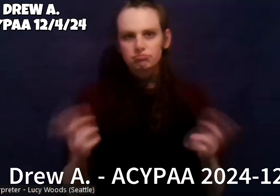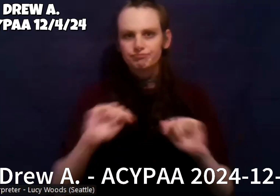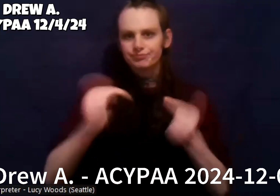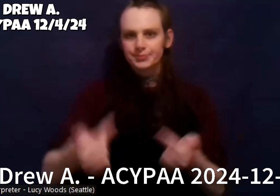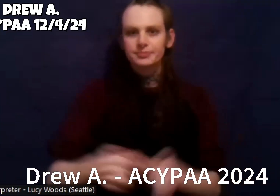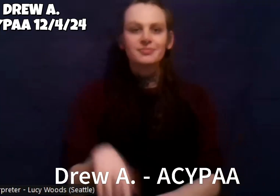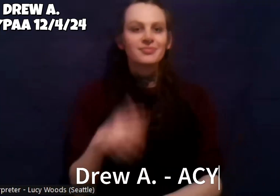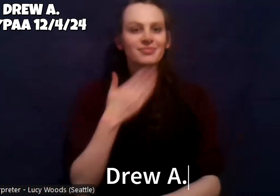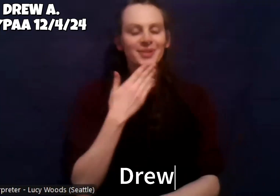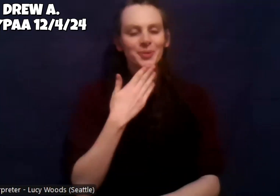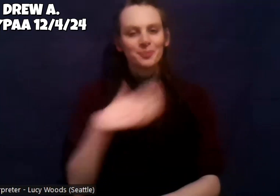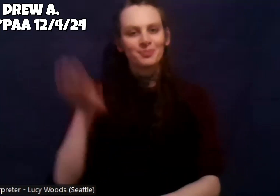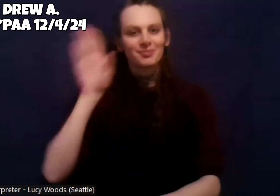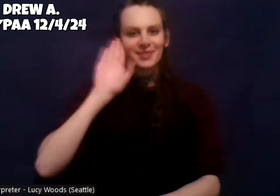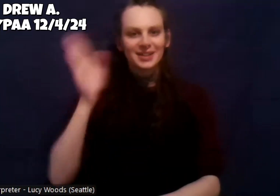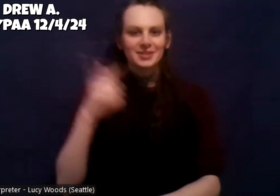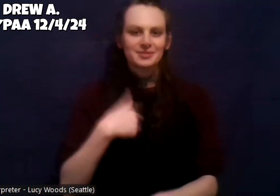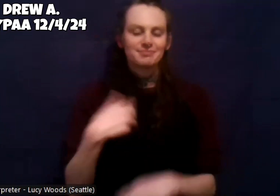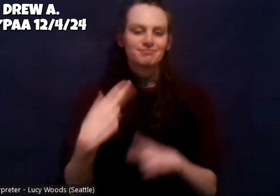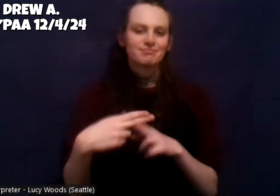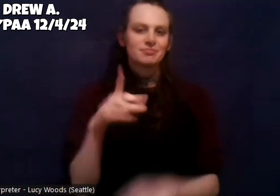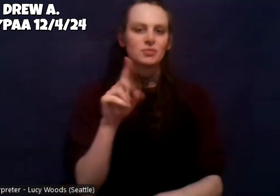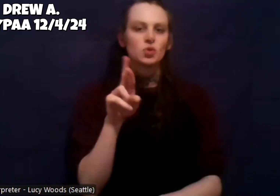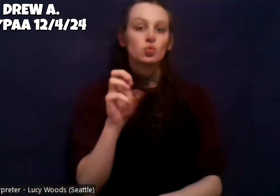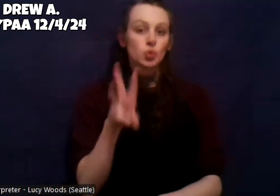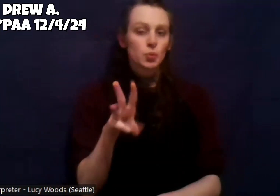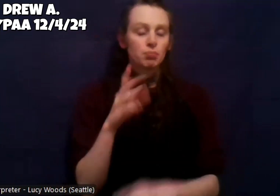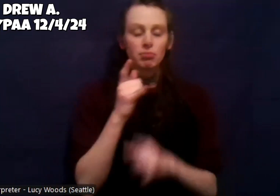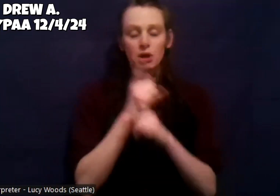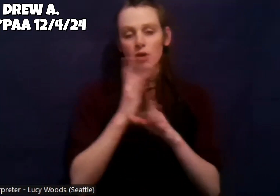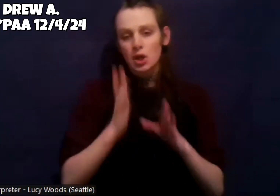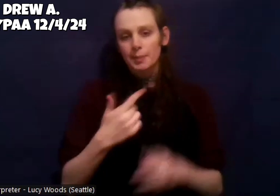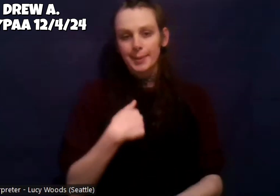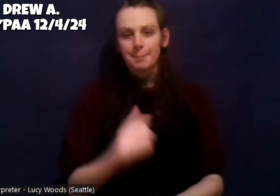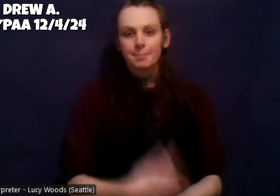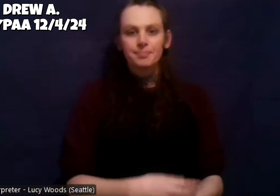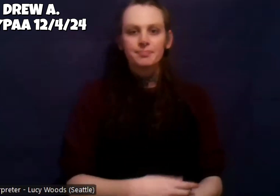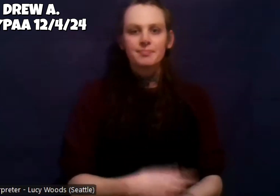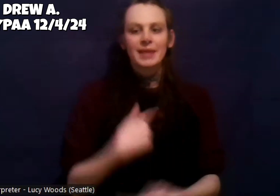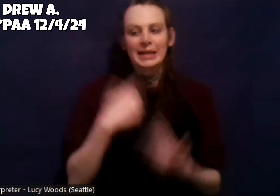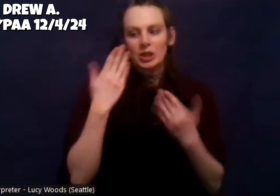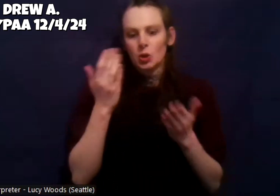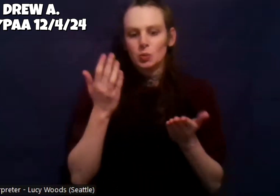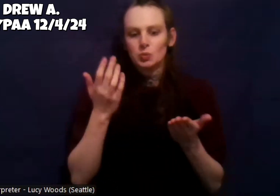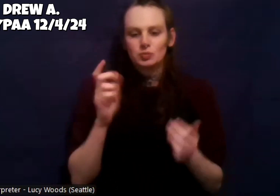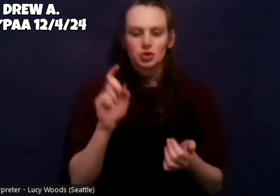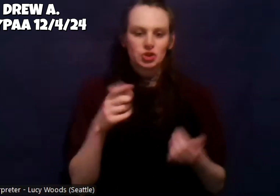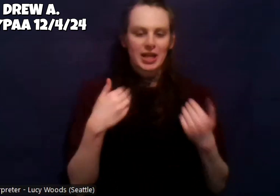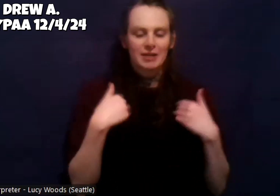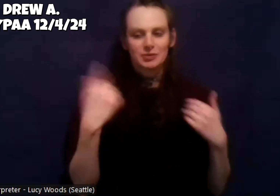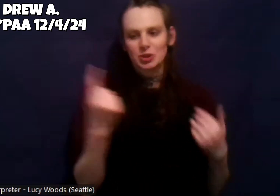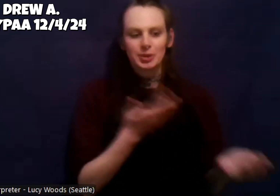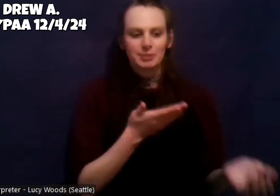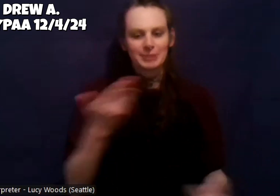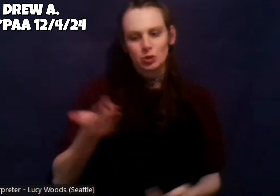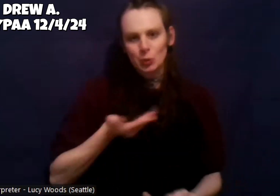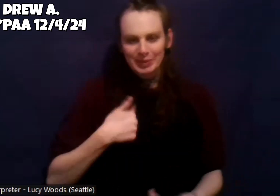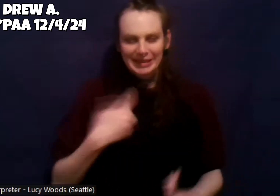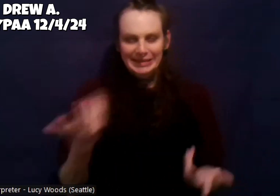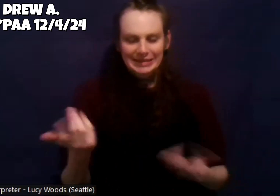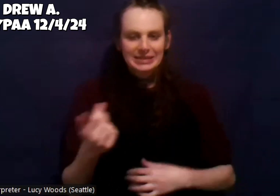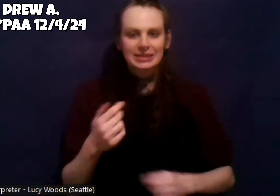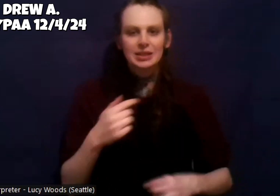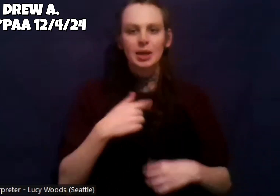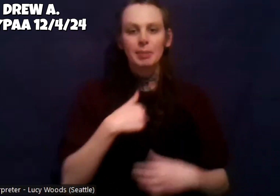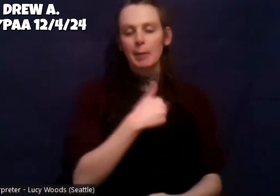Thank you. Hi, yeah, I'm Drew. I'm an alcoholic. I didn't know we were supposed to have anyone introduce us, but I'm a member